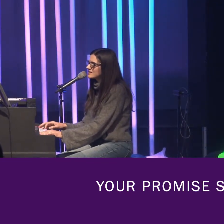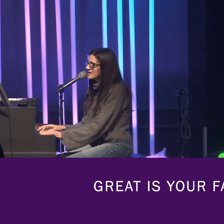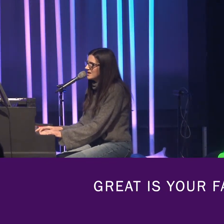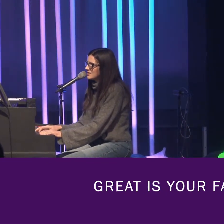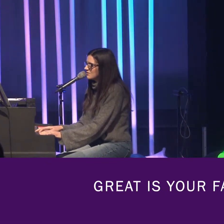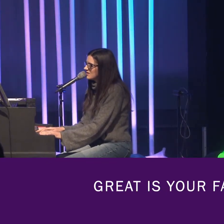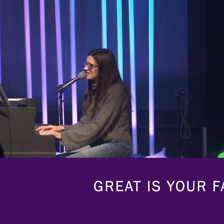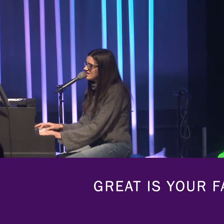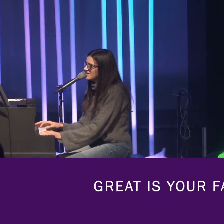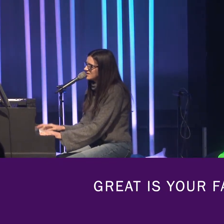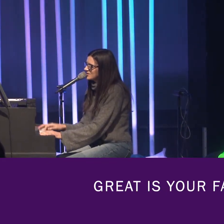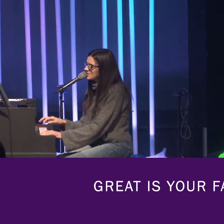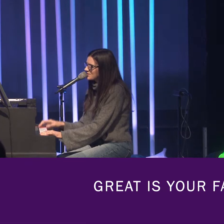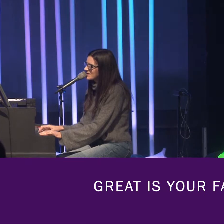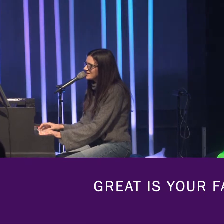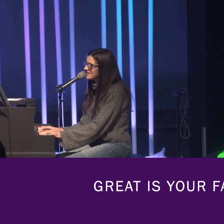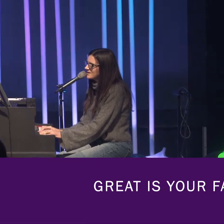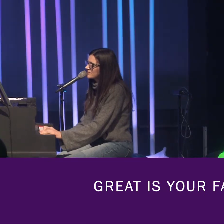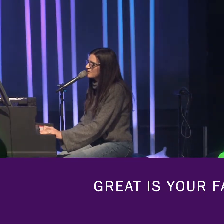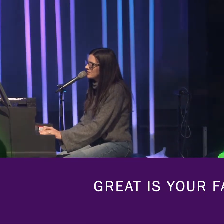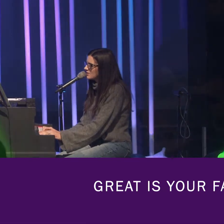stands. Great is your